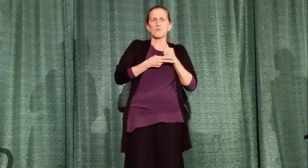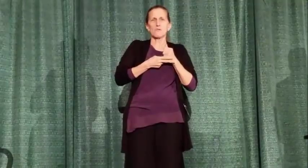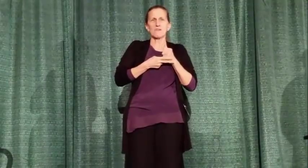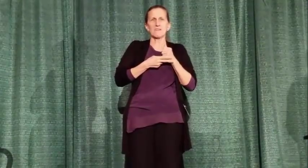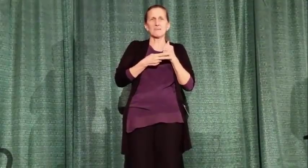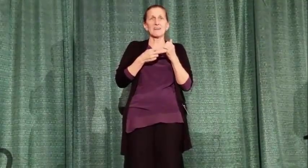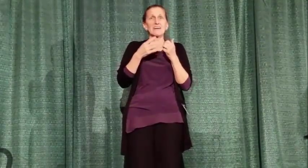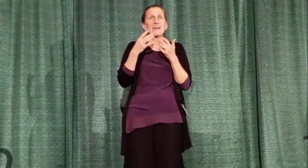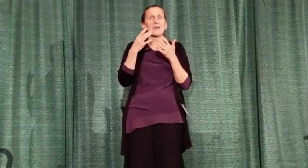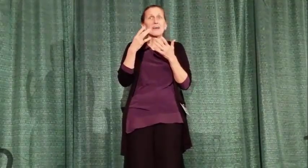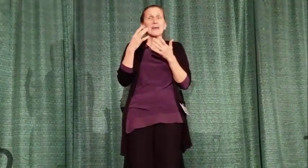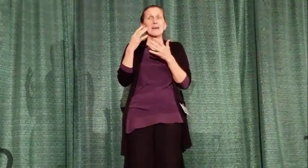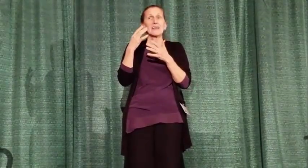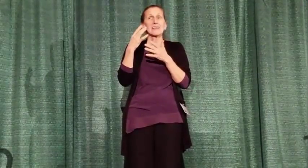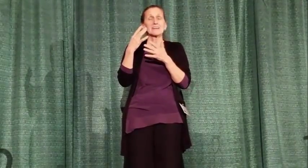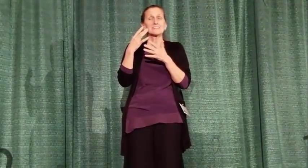Because you can consume it as oil.